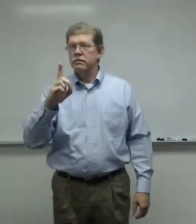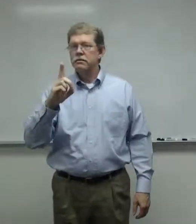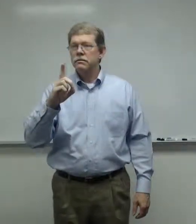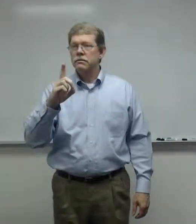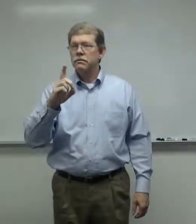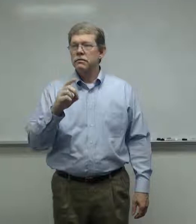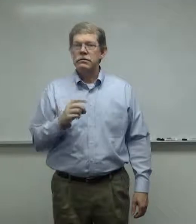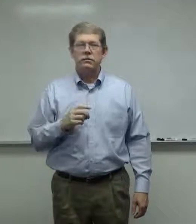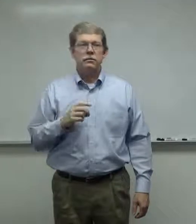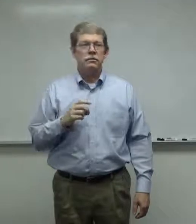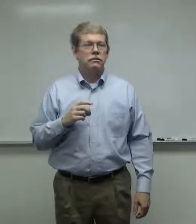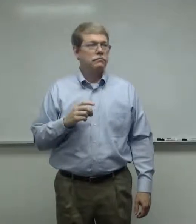Frustrated.